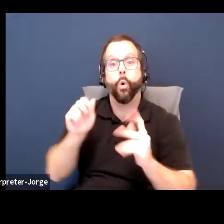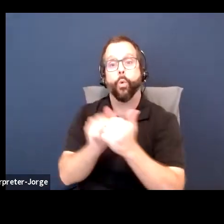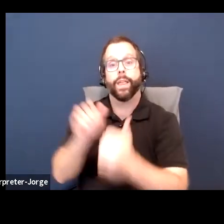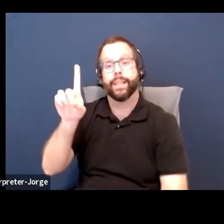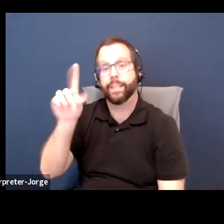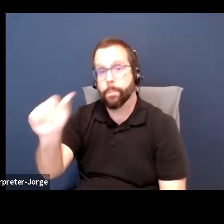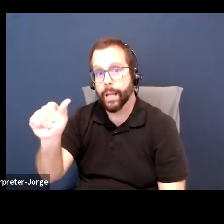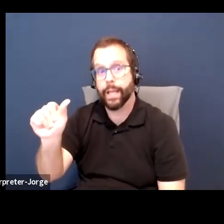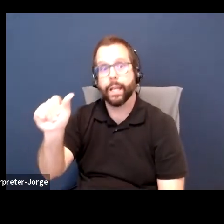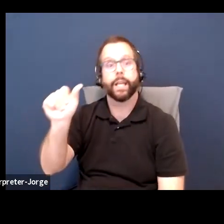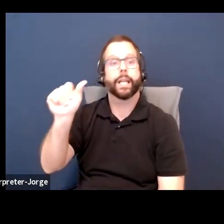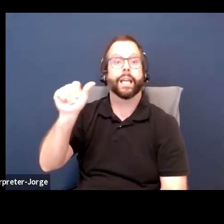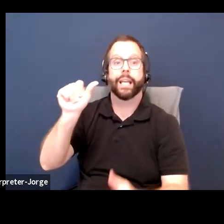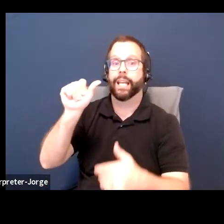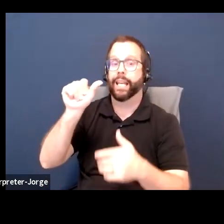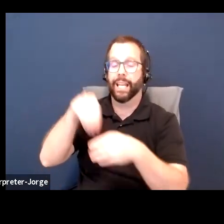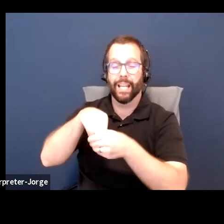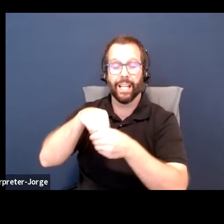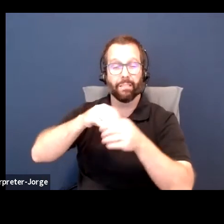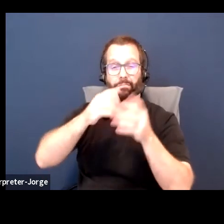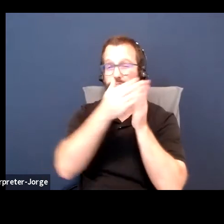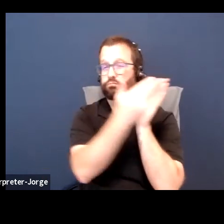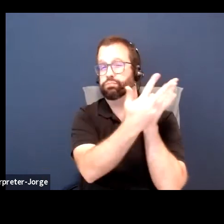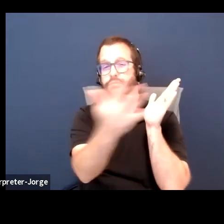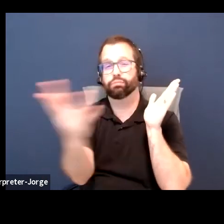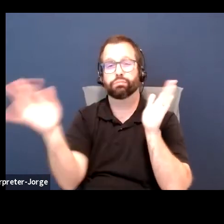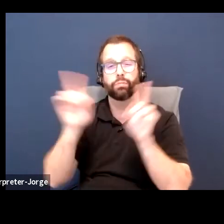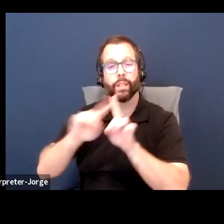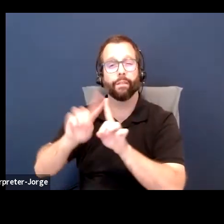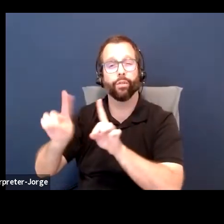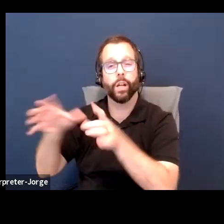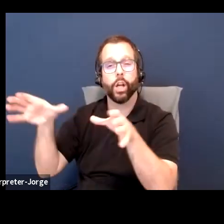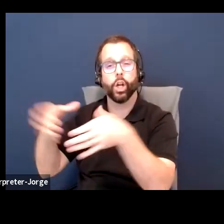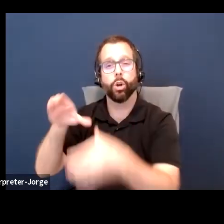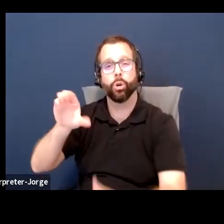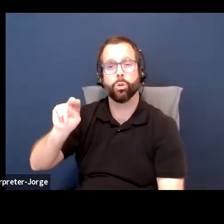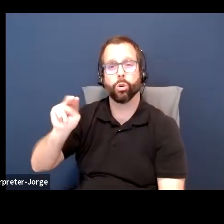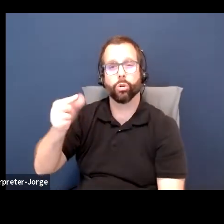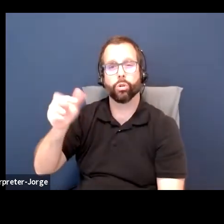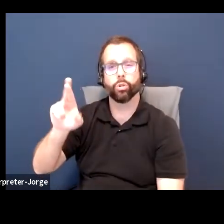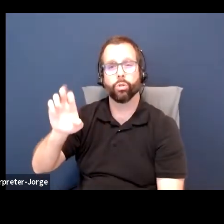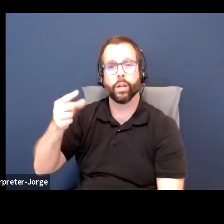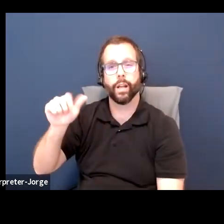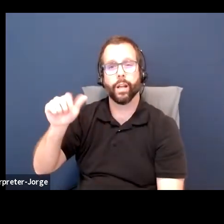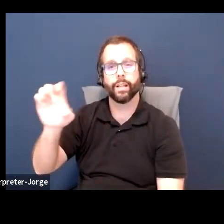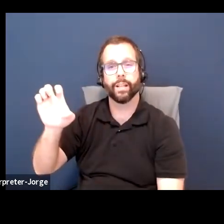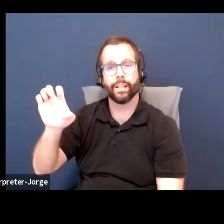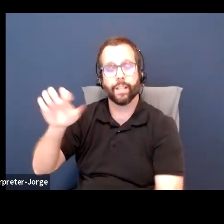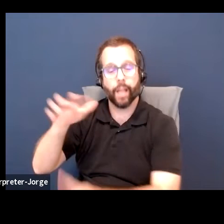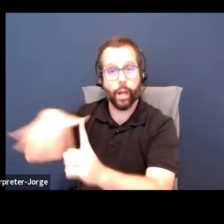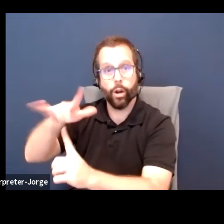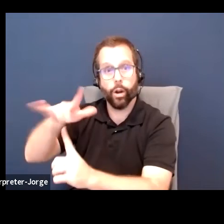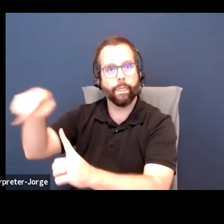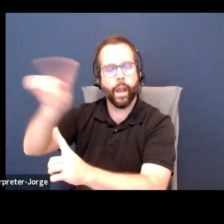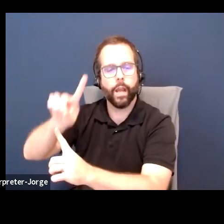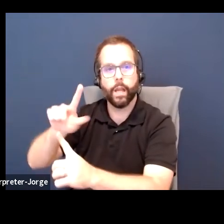disabilities in a whole range of congregate settings are equally at risk. And it was incredibly frustrating early on in the